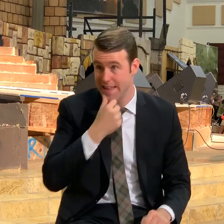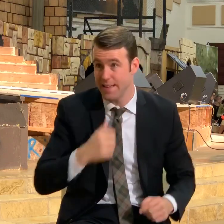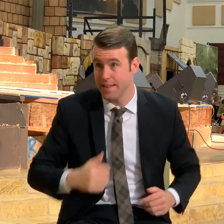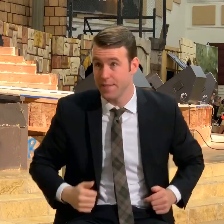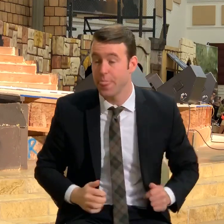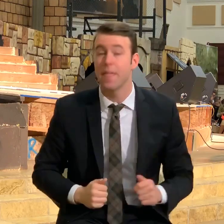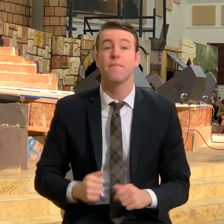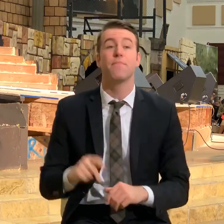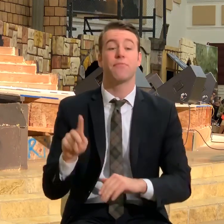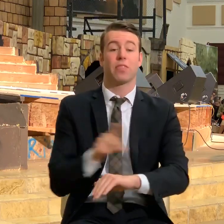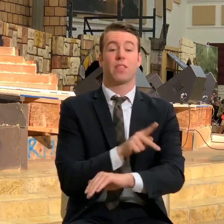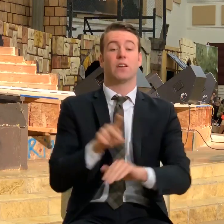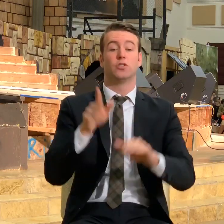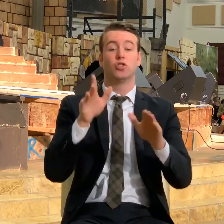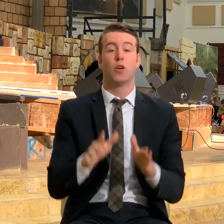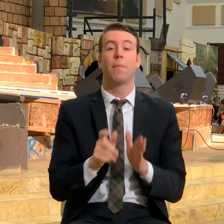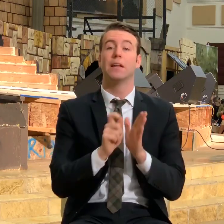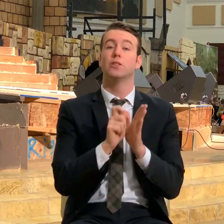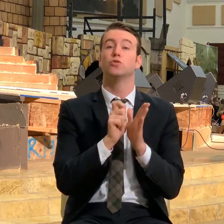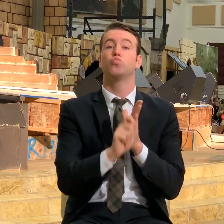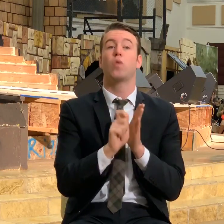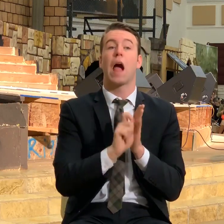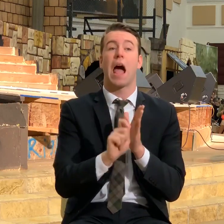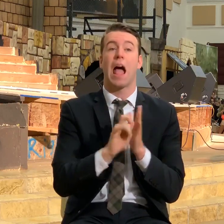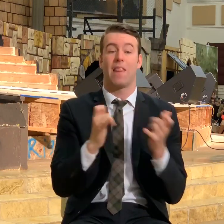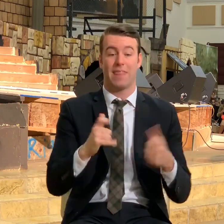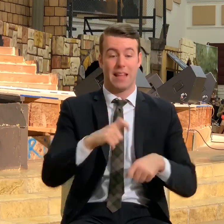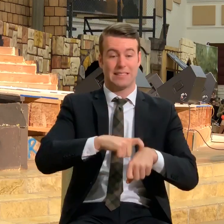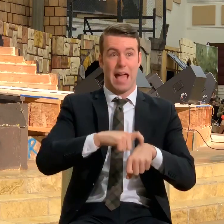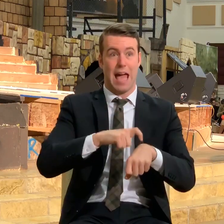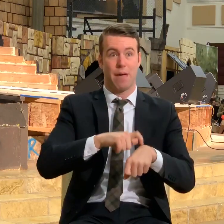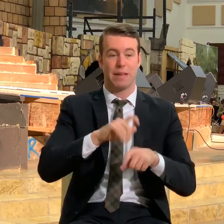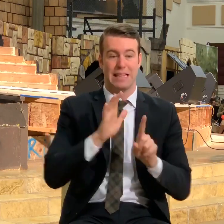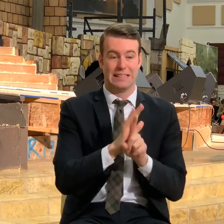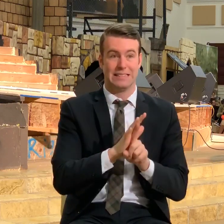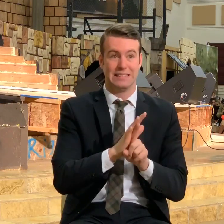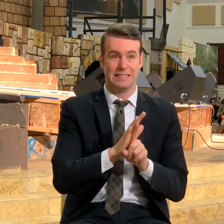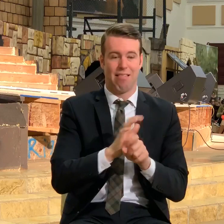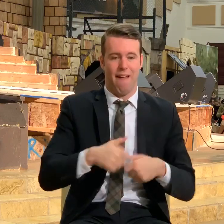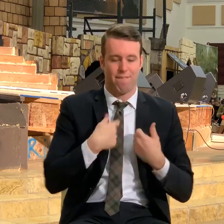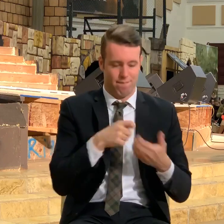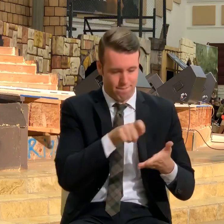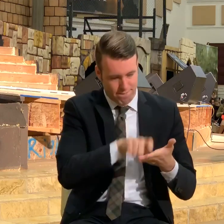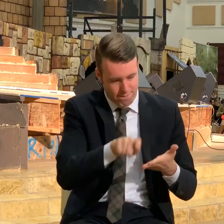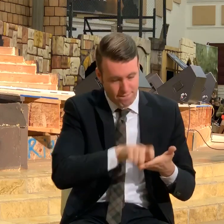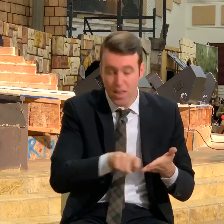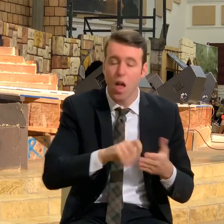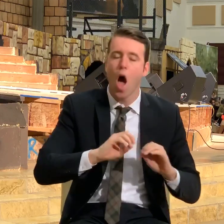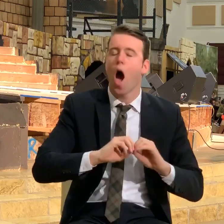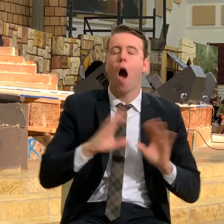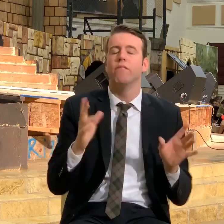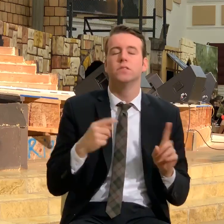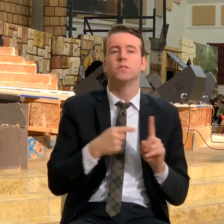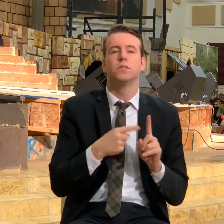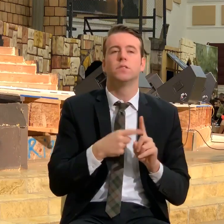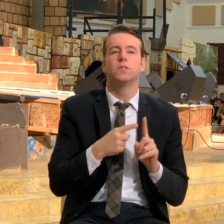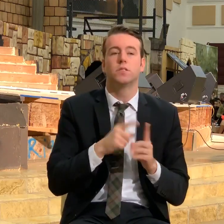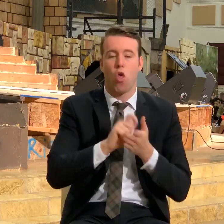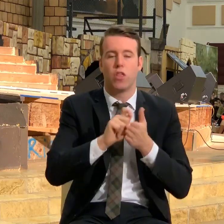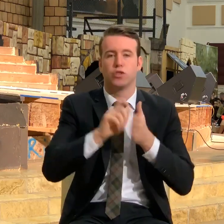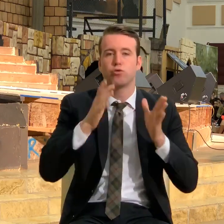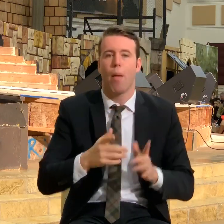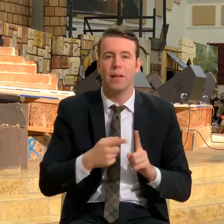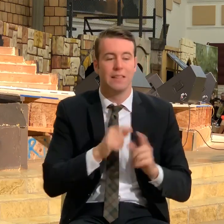The psalmist was writing at this particular time in his life. He was evidently dealing with very